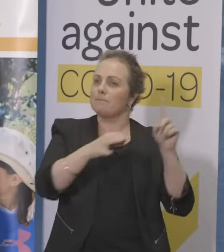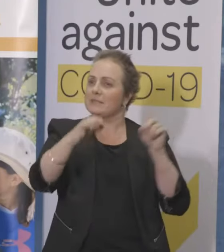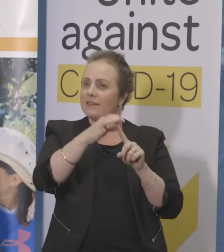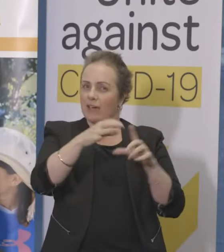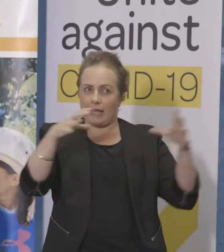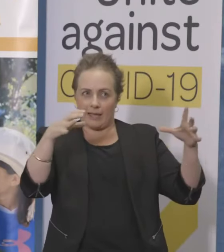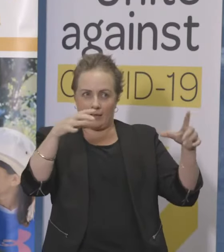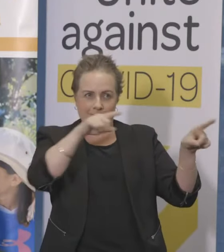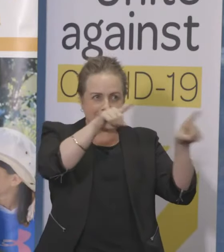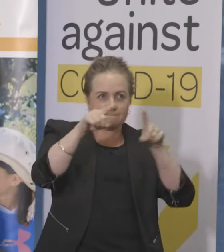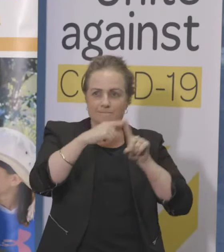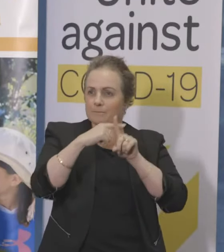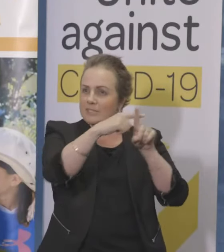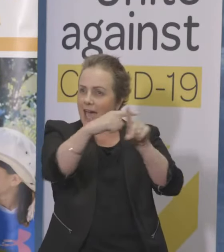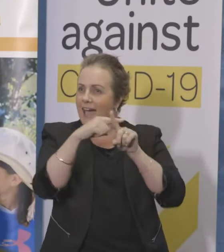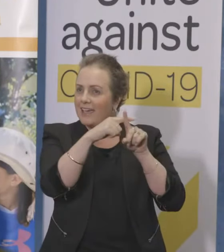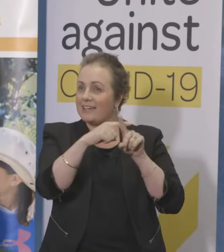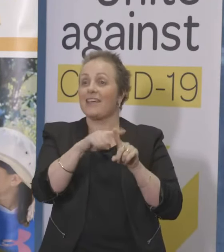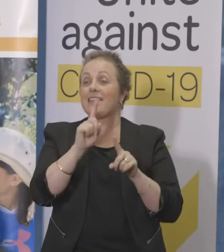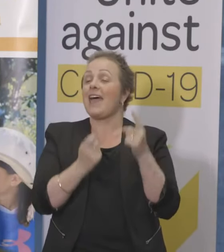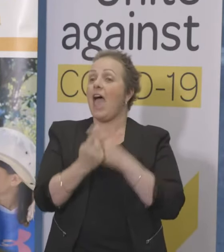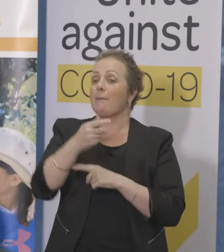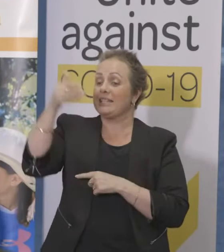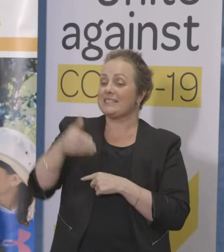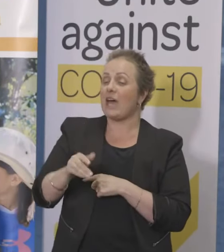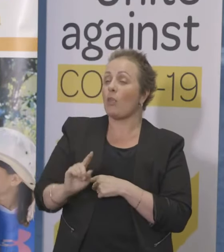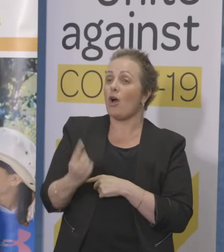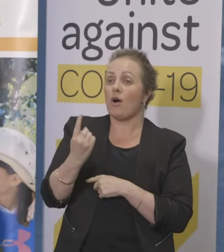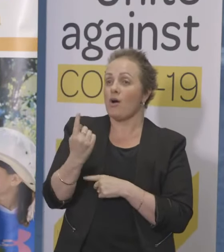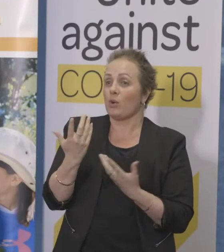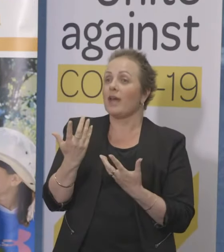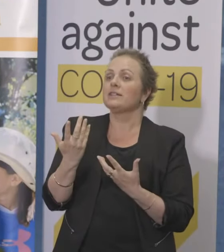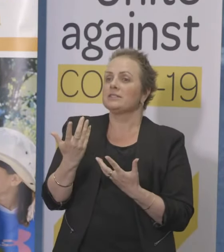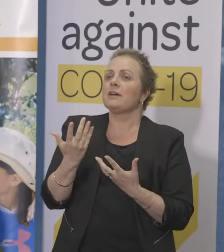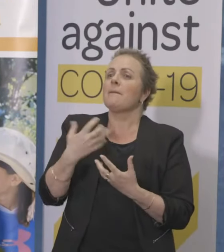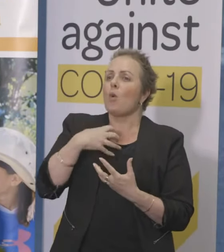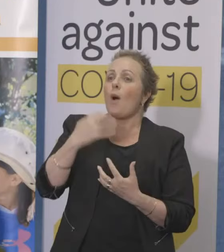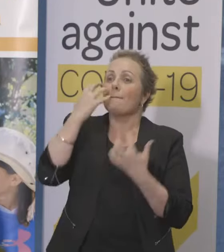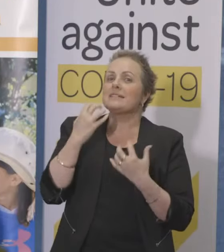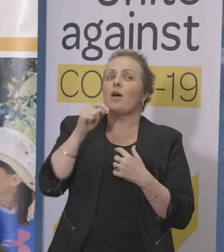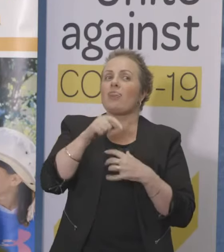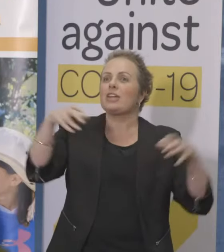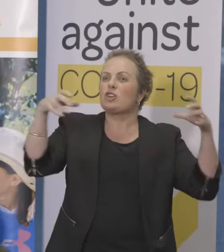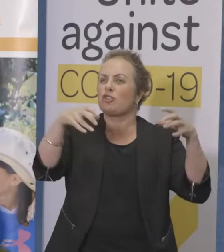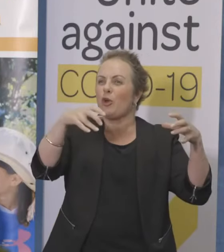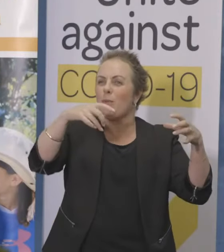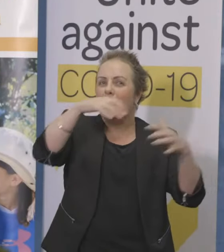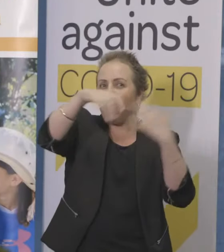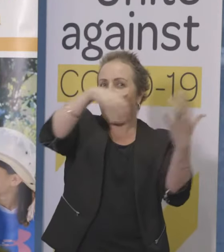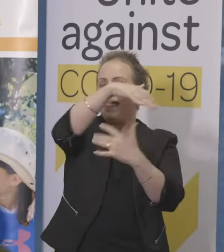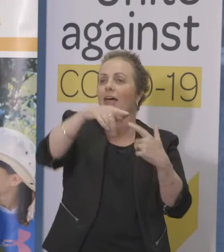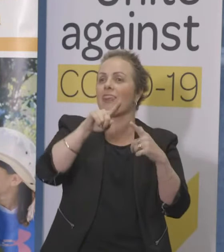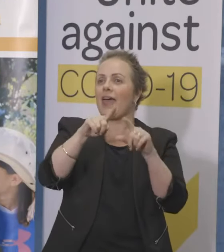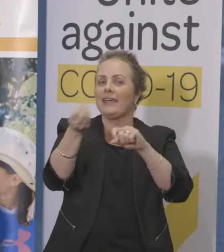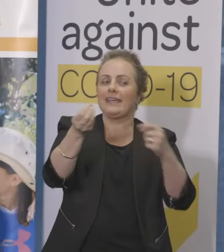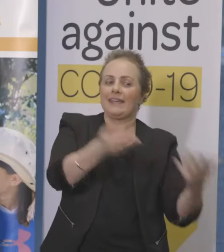think that's what's played out in South Auckland. There was just more measles circulating amongst that group, and therefore they were infecting